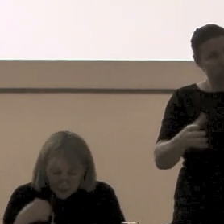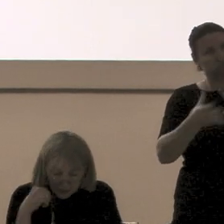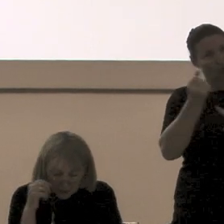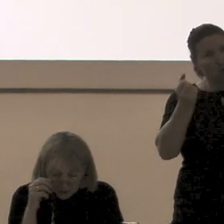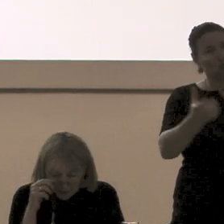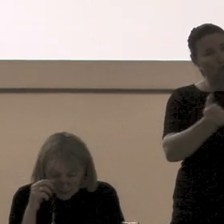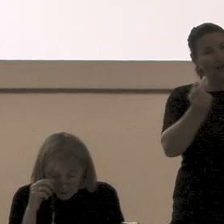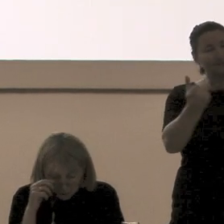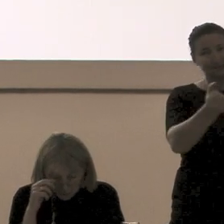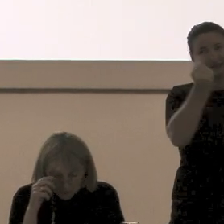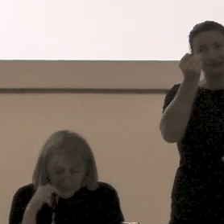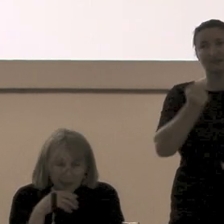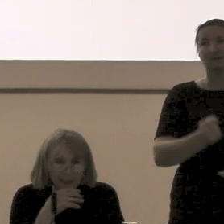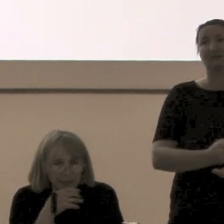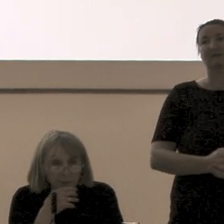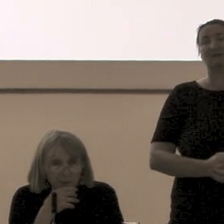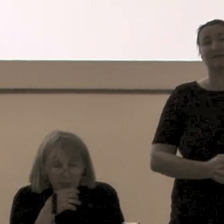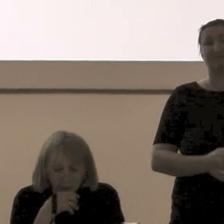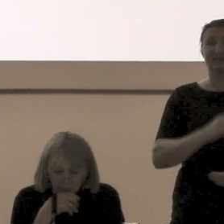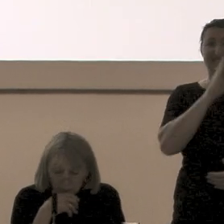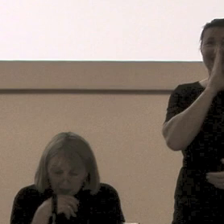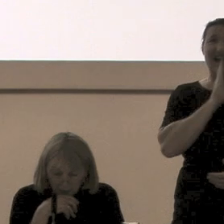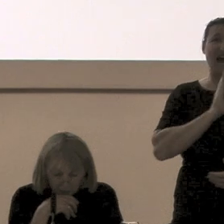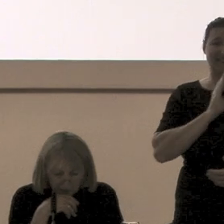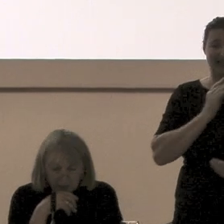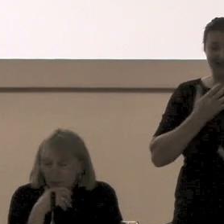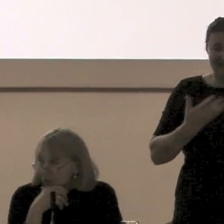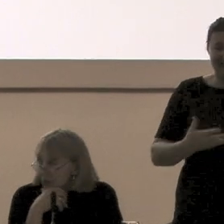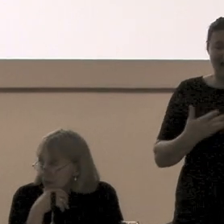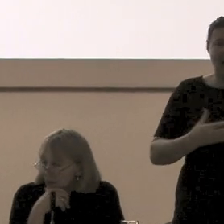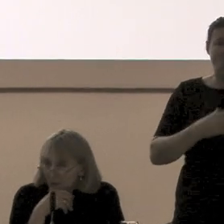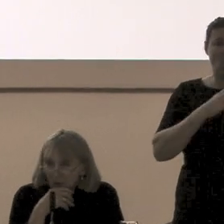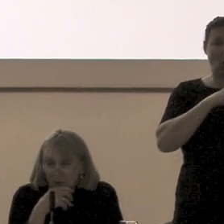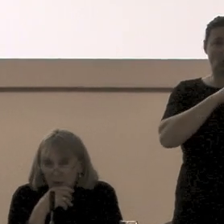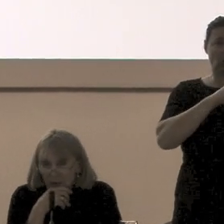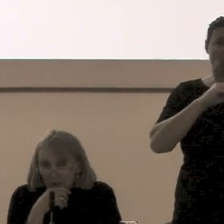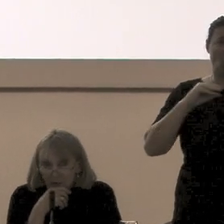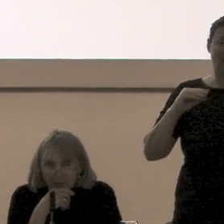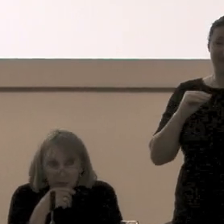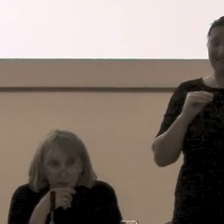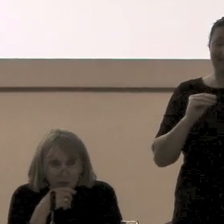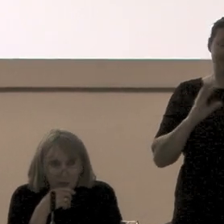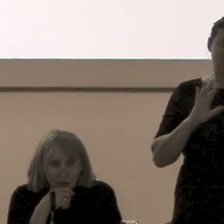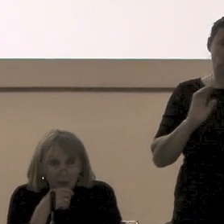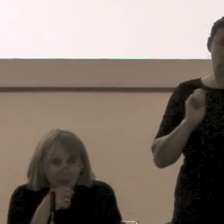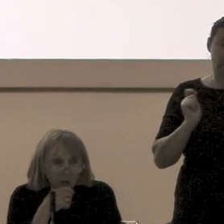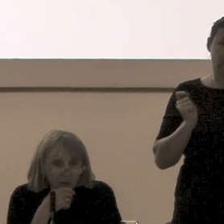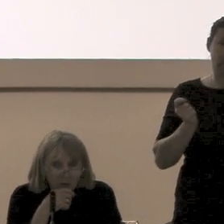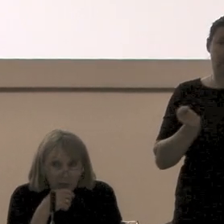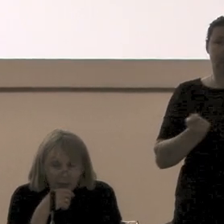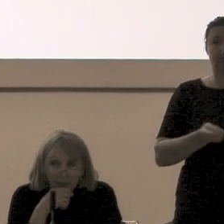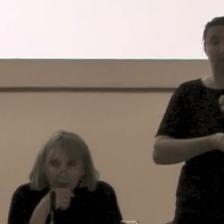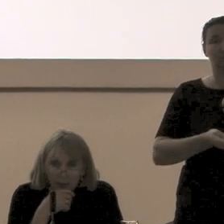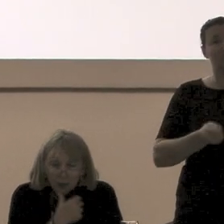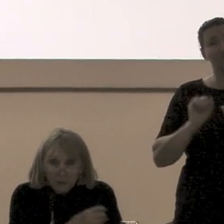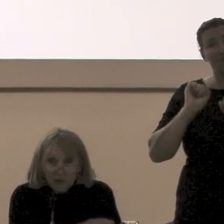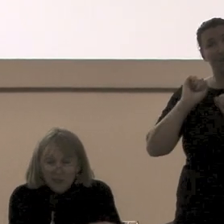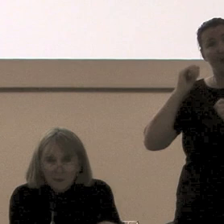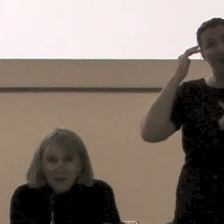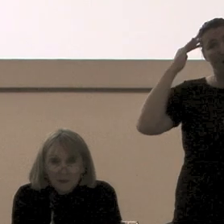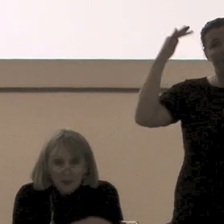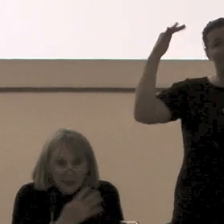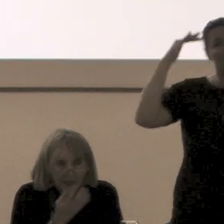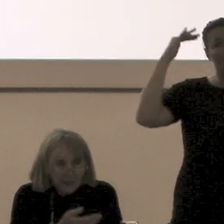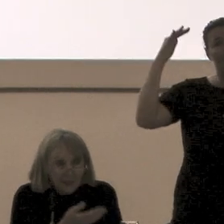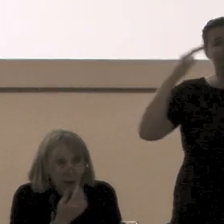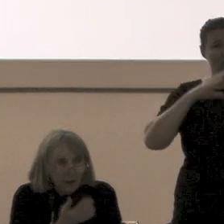sadly, since this government's been in power, things have gone terribly wrong. They've obviously got an ideology which is